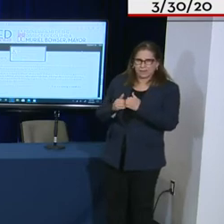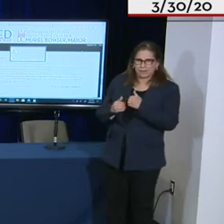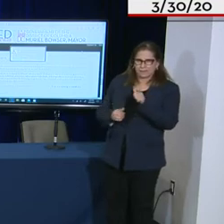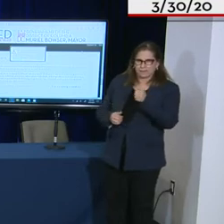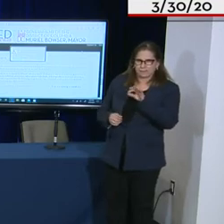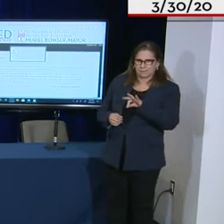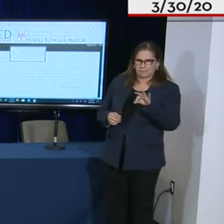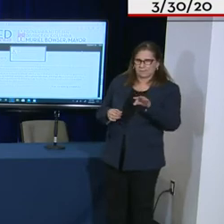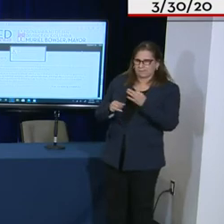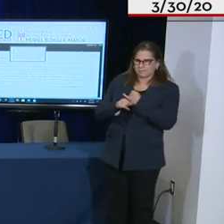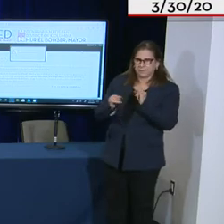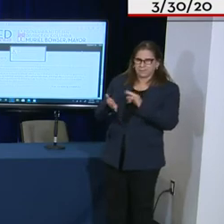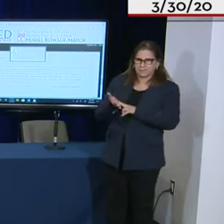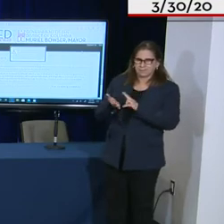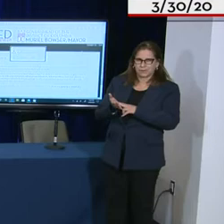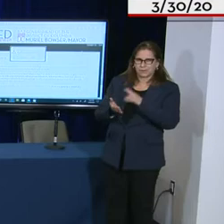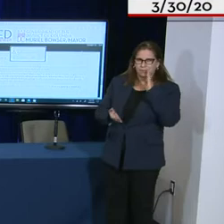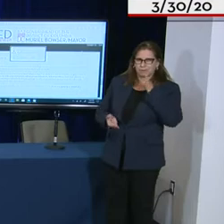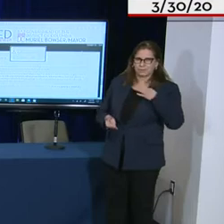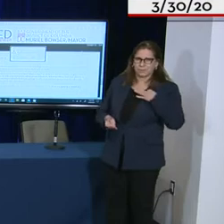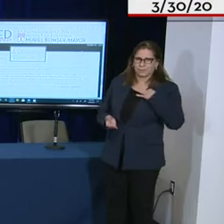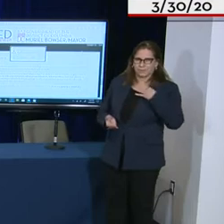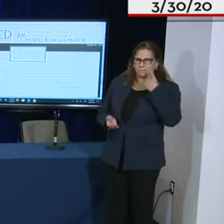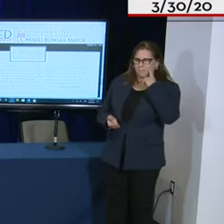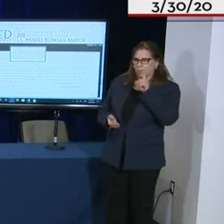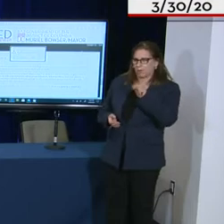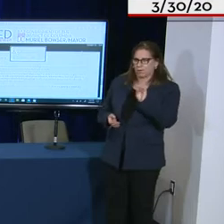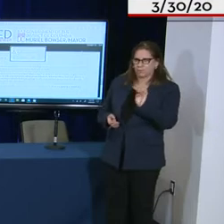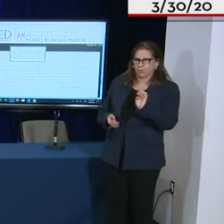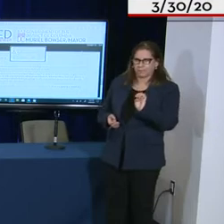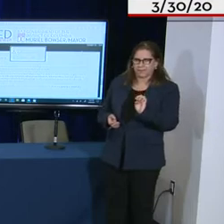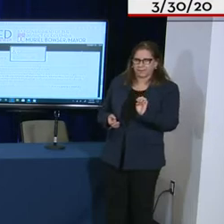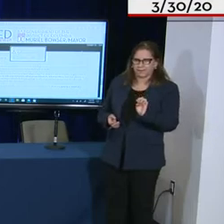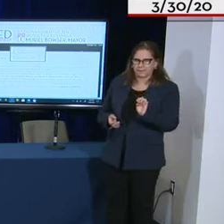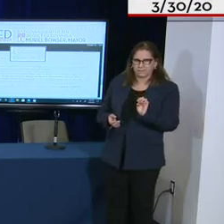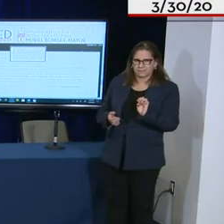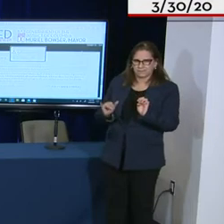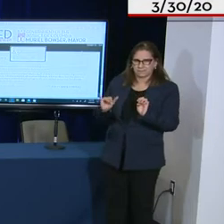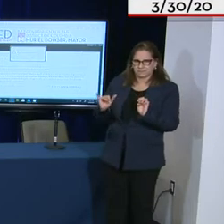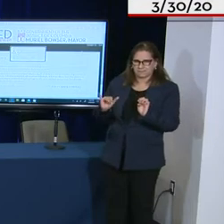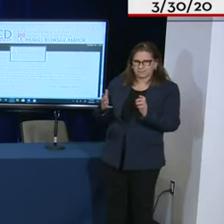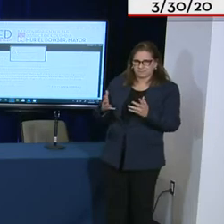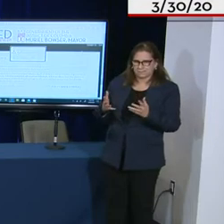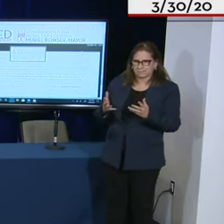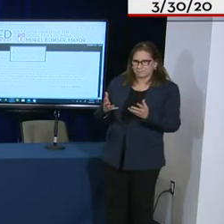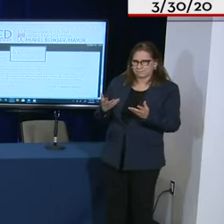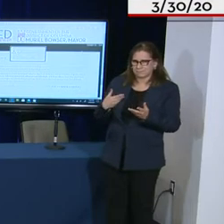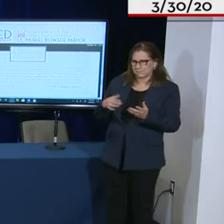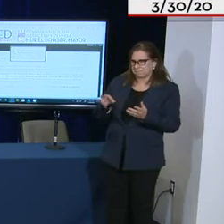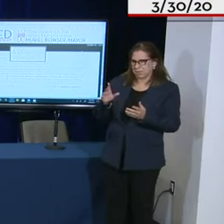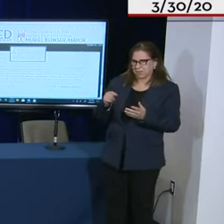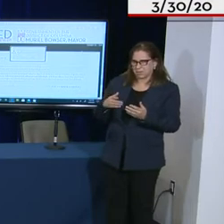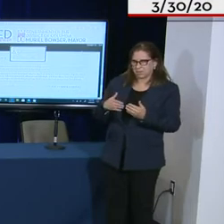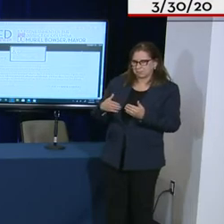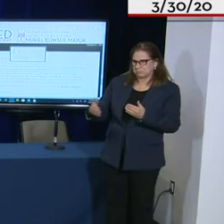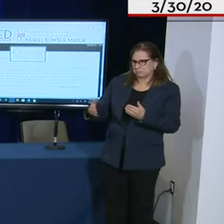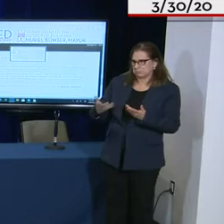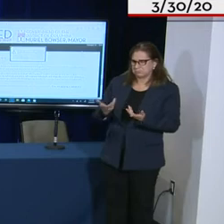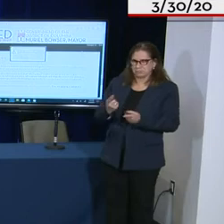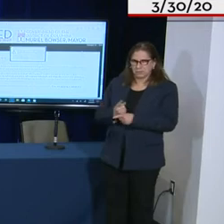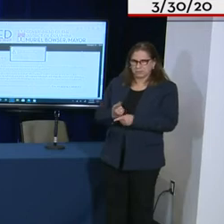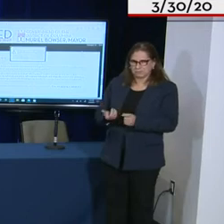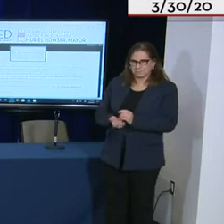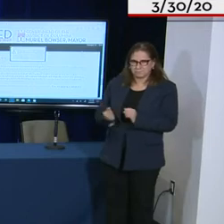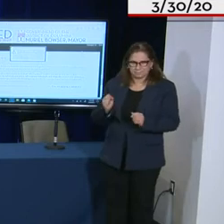will go about applying for unemployment, but it sounds like we'll find out in the next 24 hours. Yes,